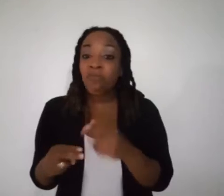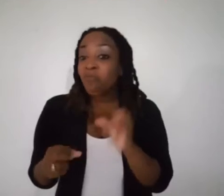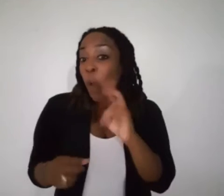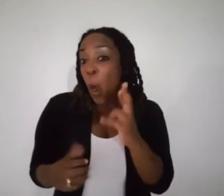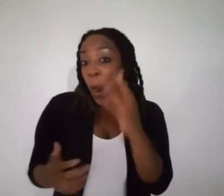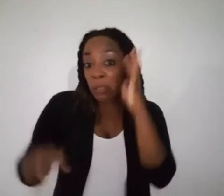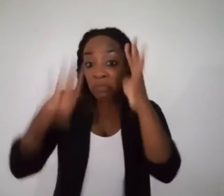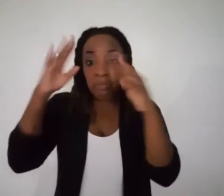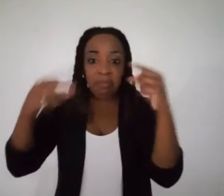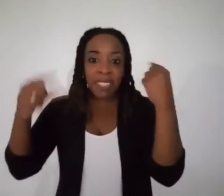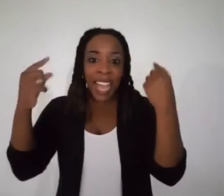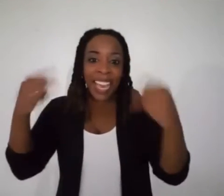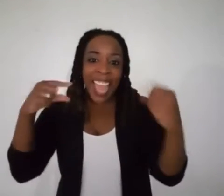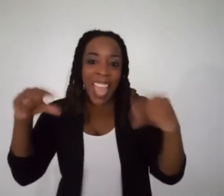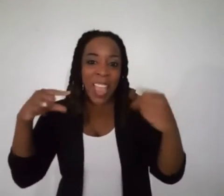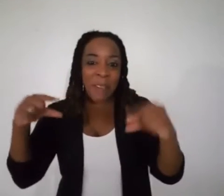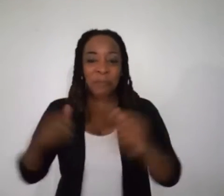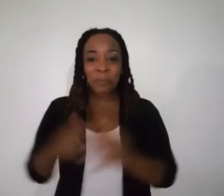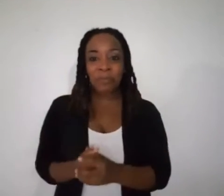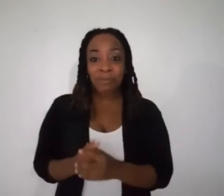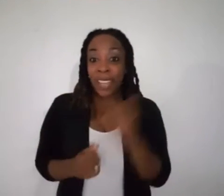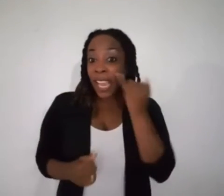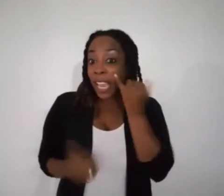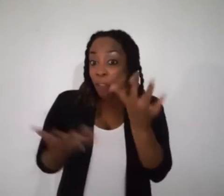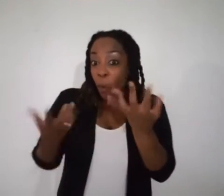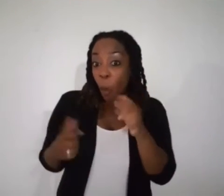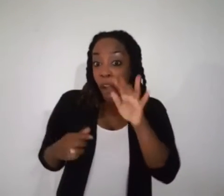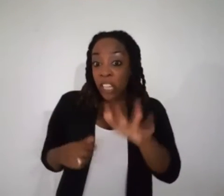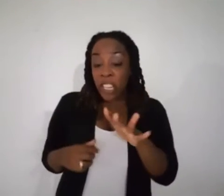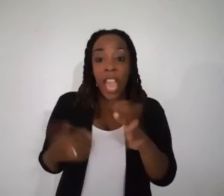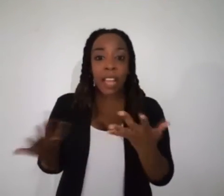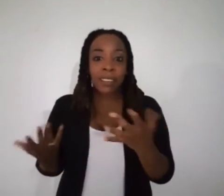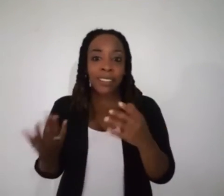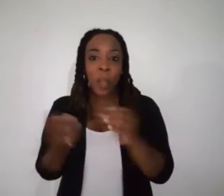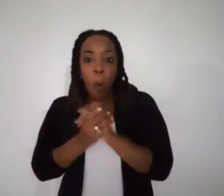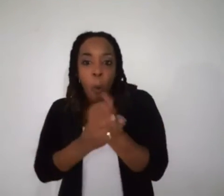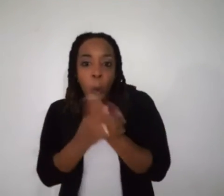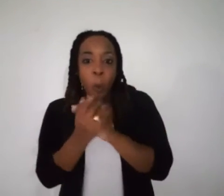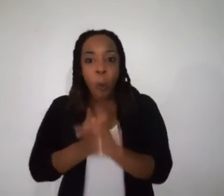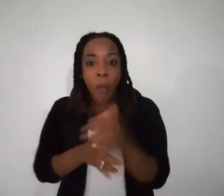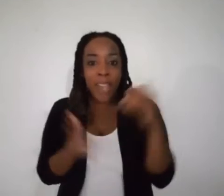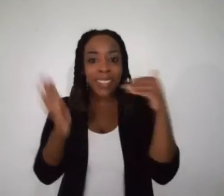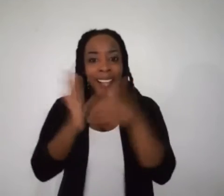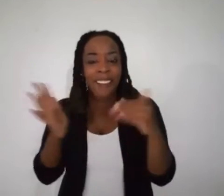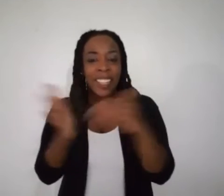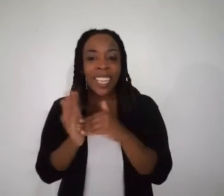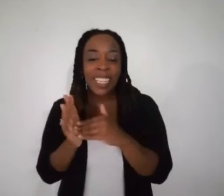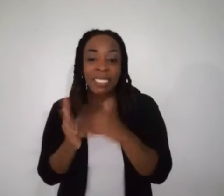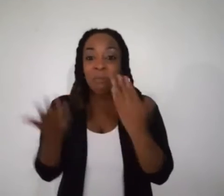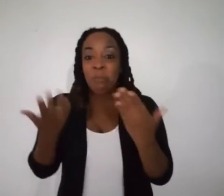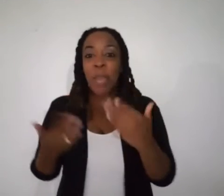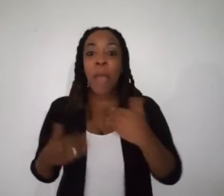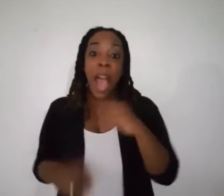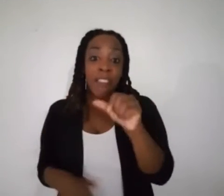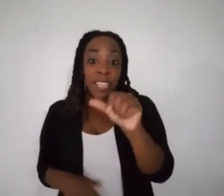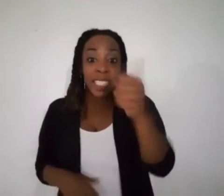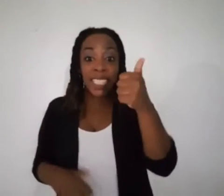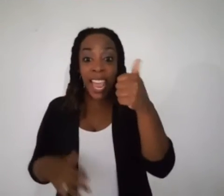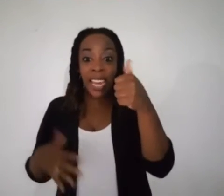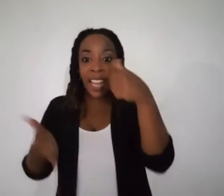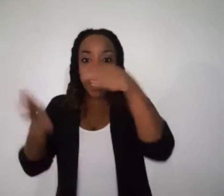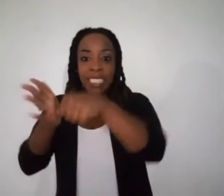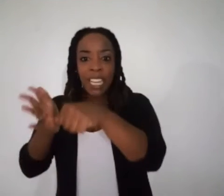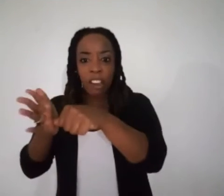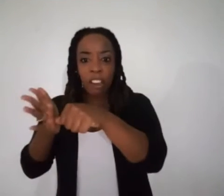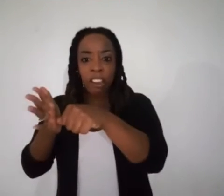be washing their hands more often, then you have like 10 stickers for the day. And every time they wash their hand, they get